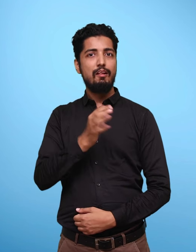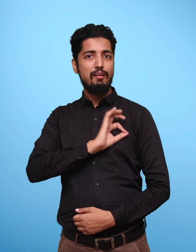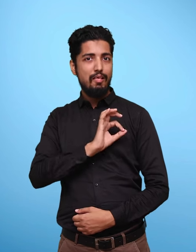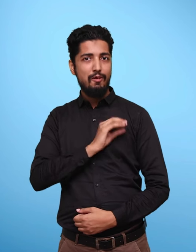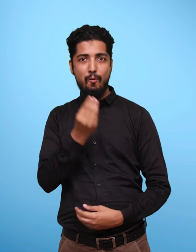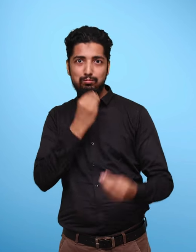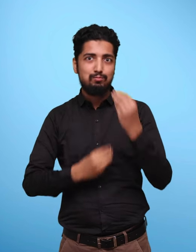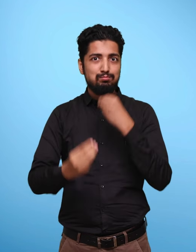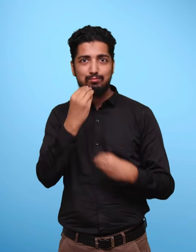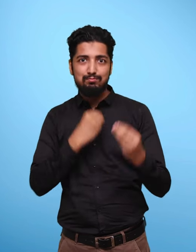eat.